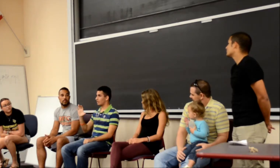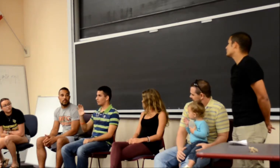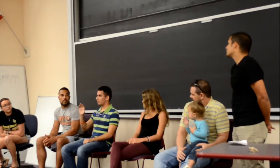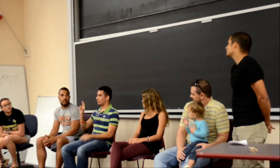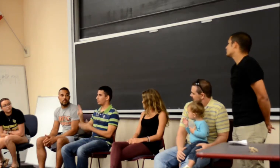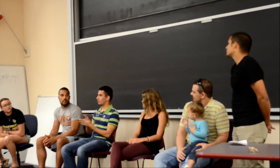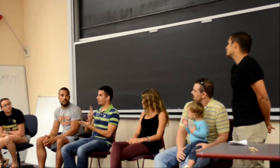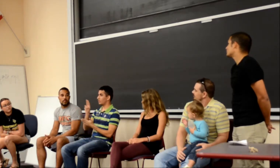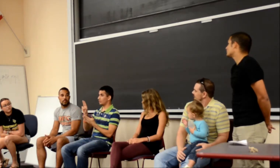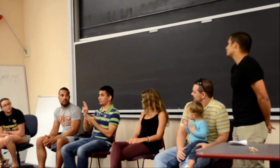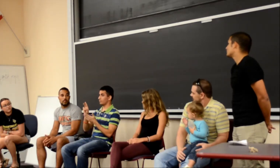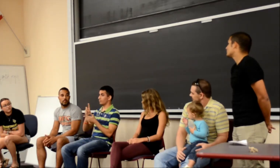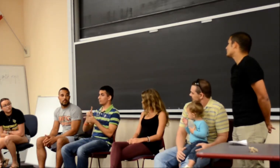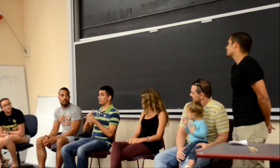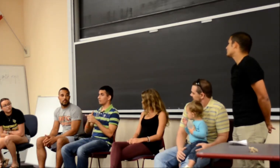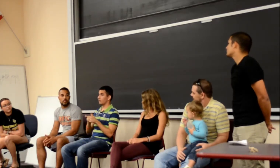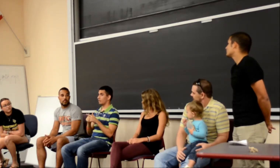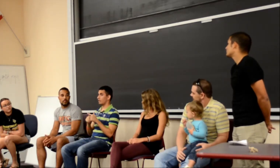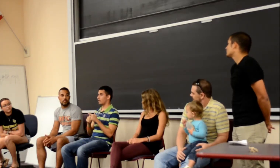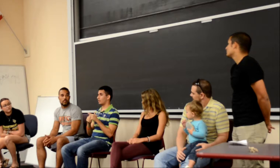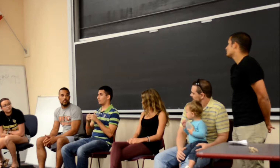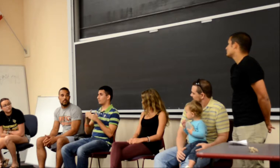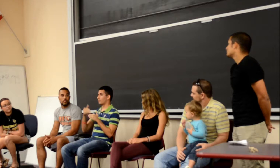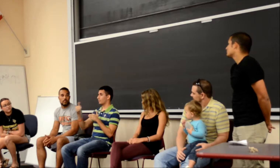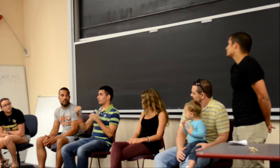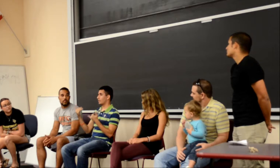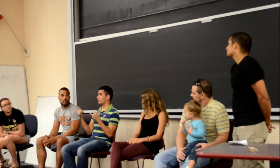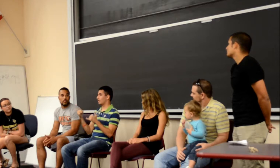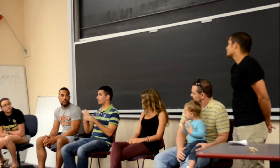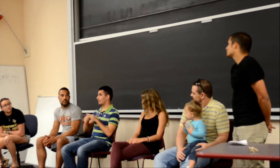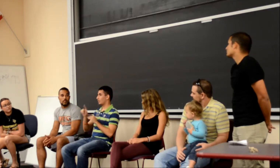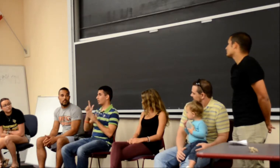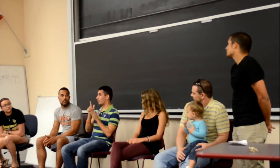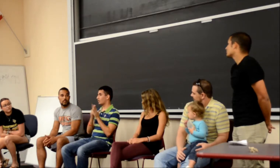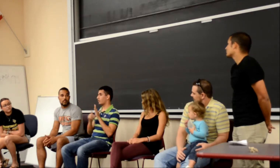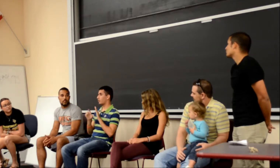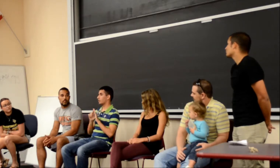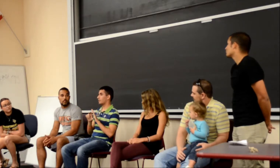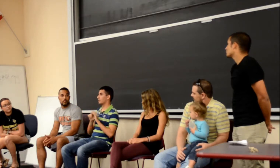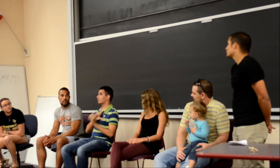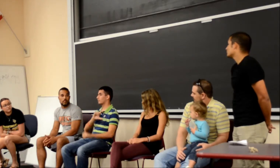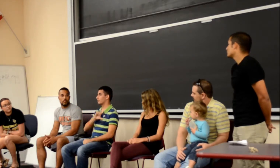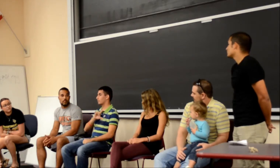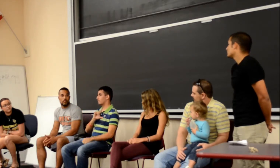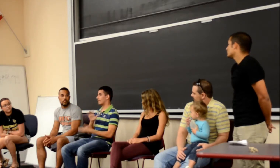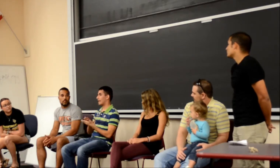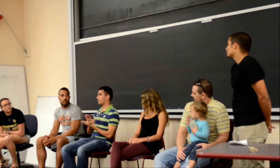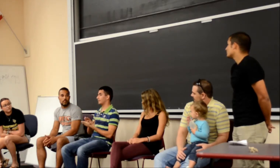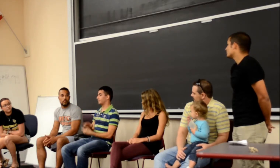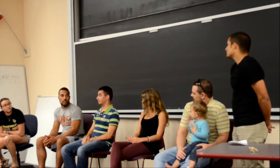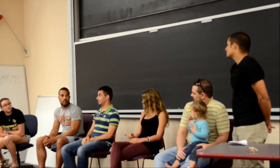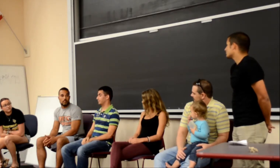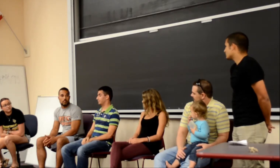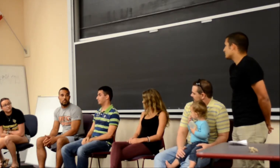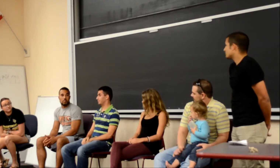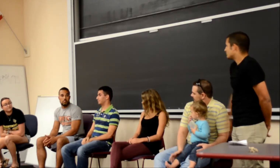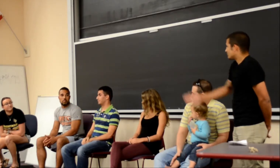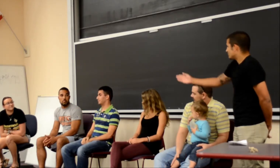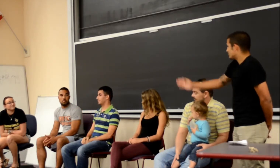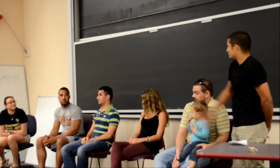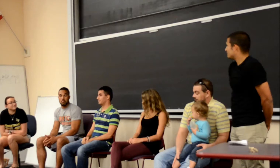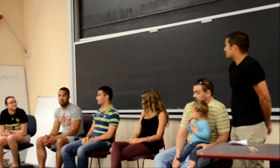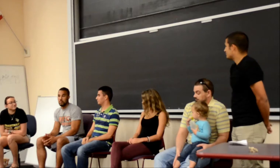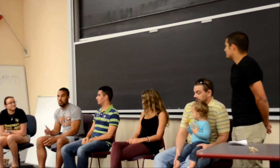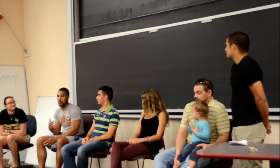Panelist University. Then I'm currently in a law enforcement academy.